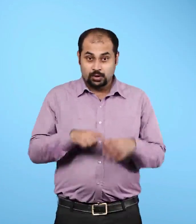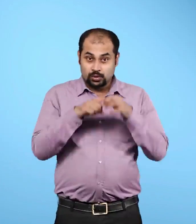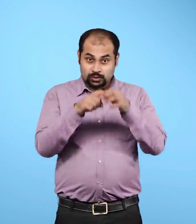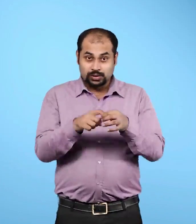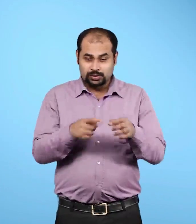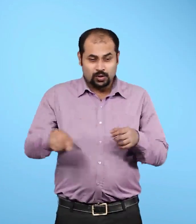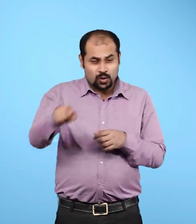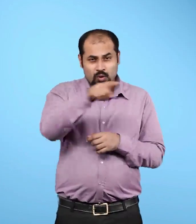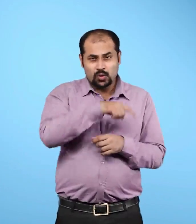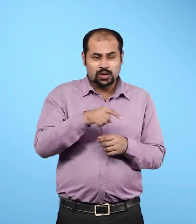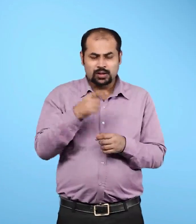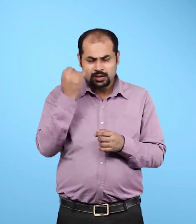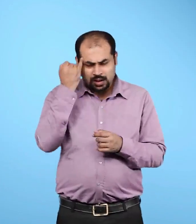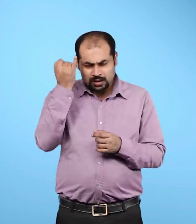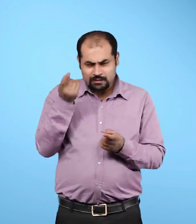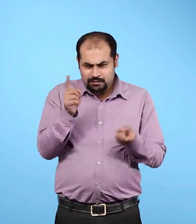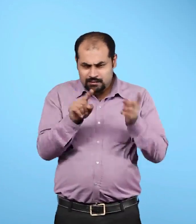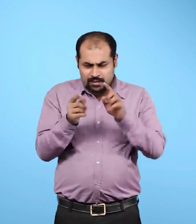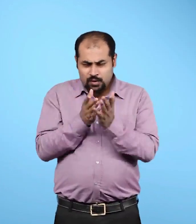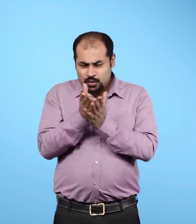Question: can we do it some other way?